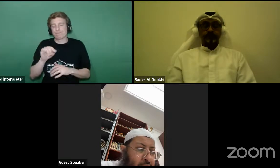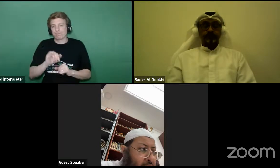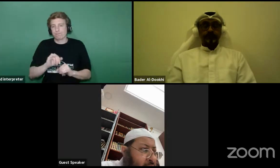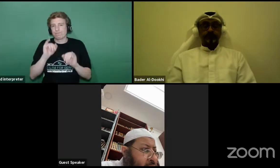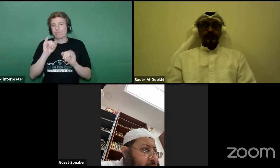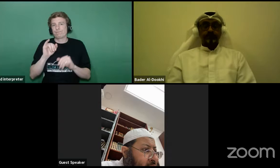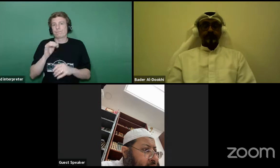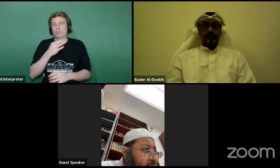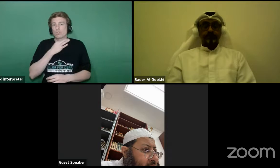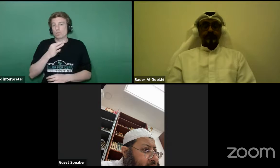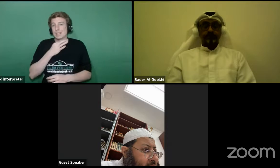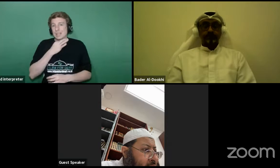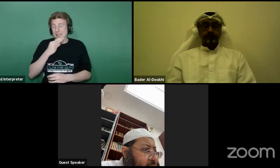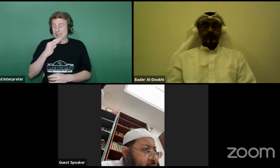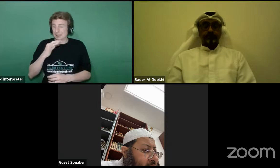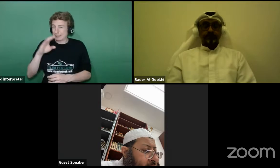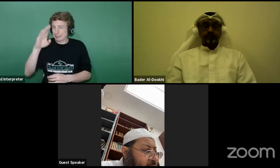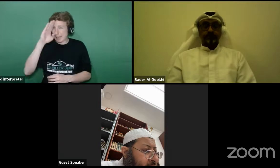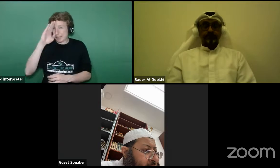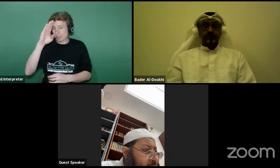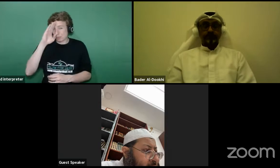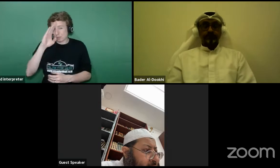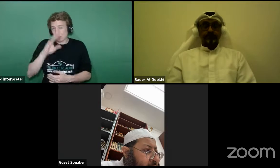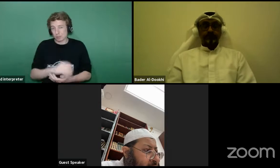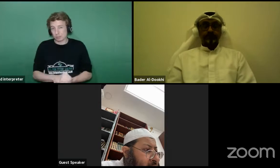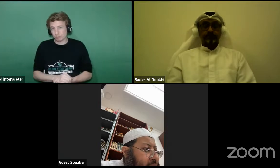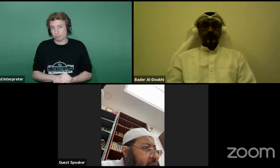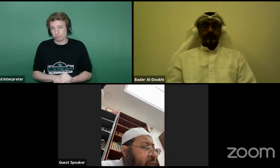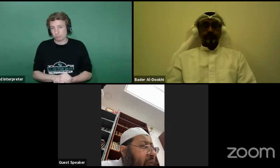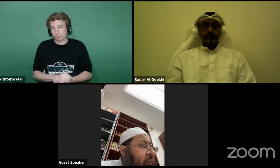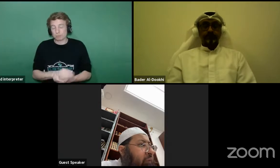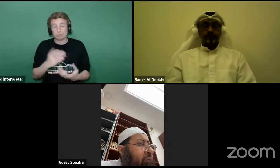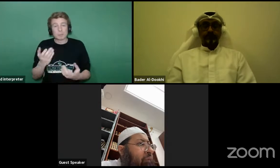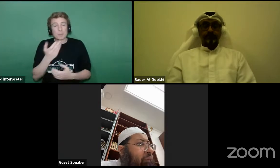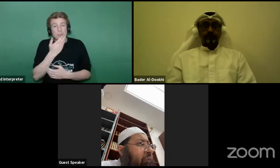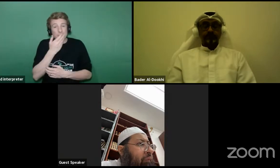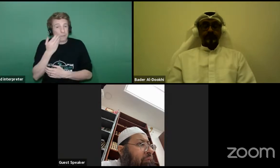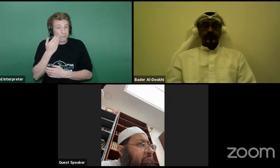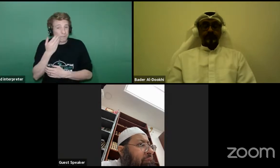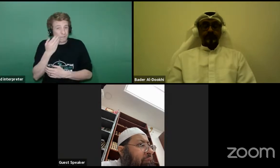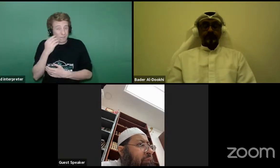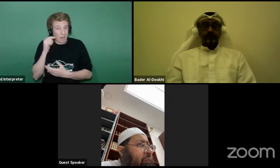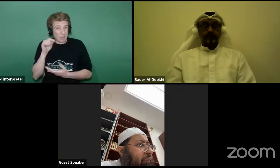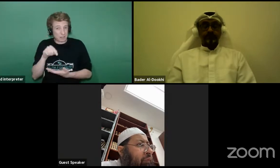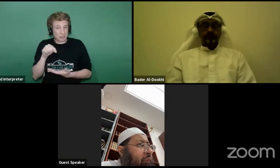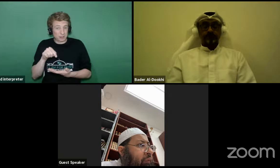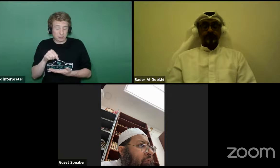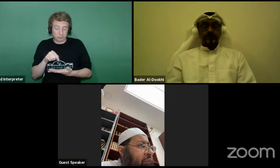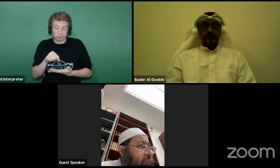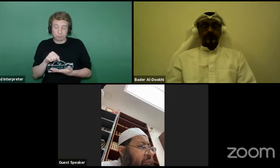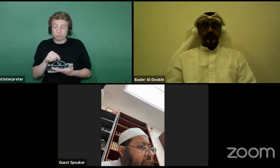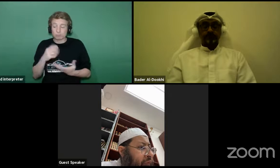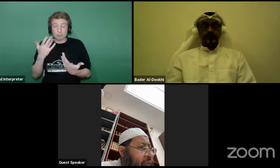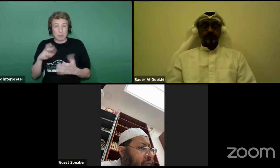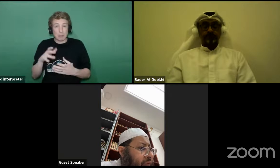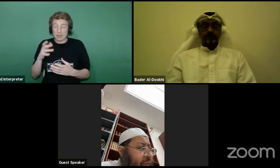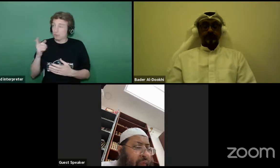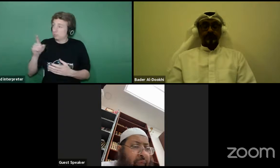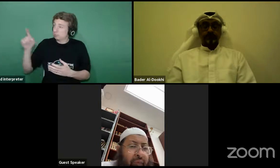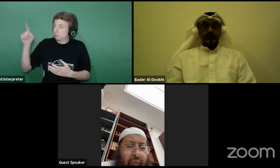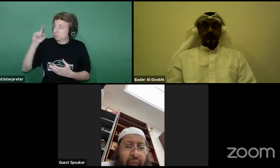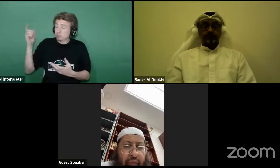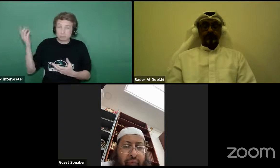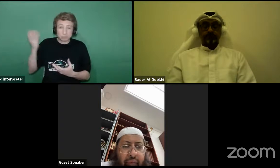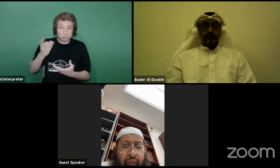danger. And as relates to the fasting, fasting was prescribed and